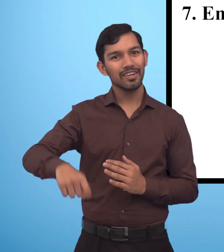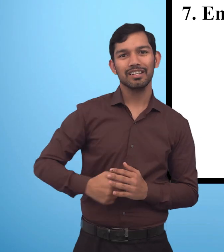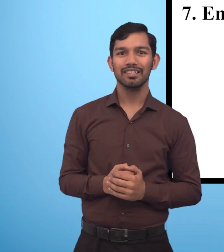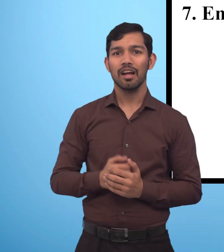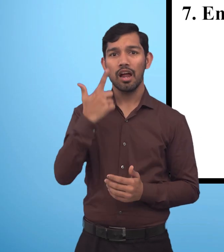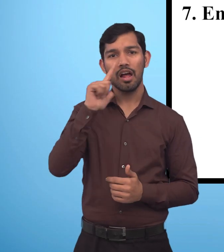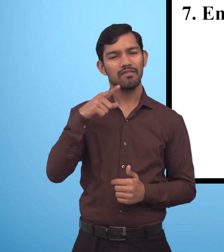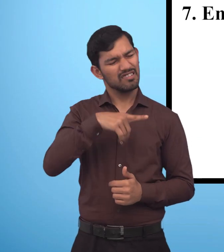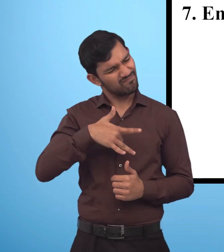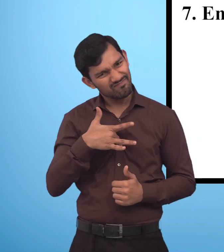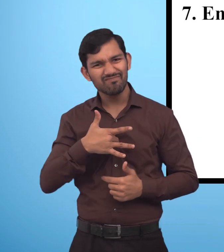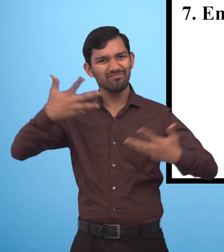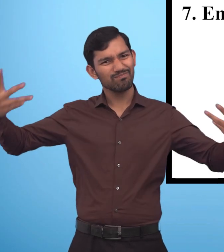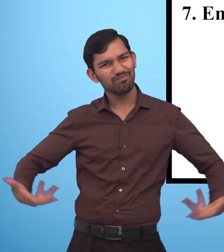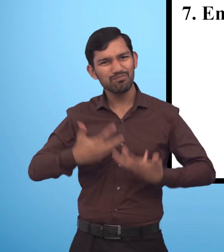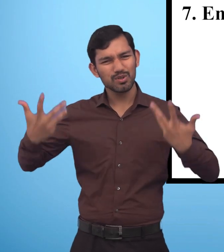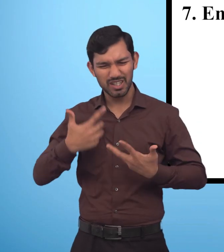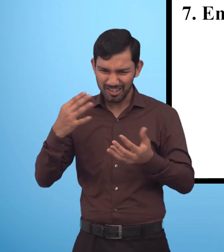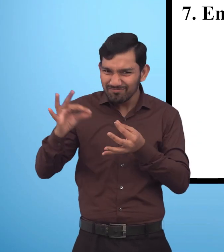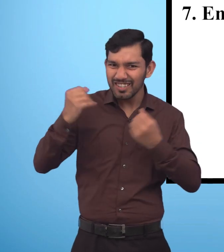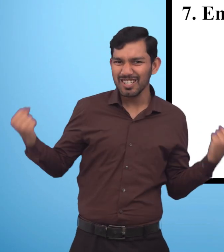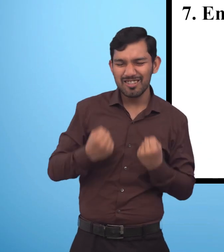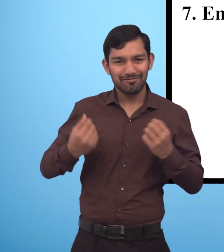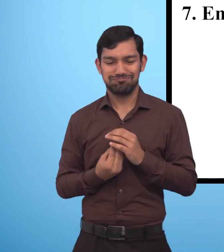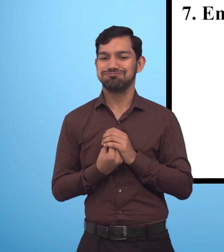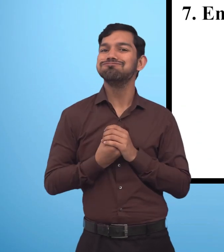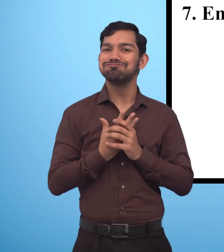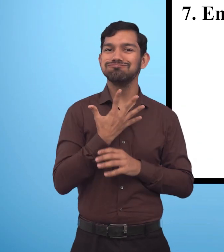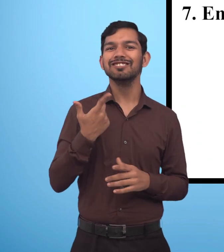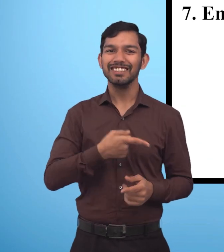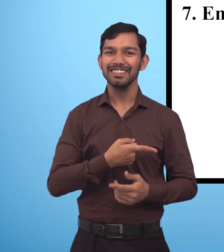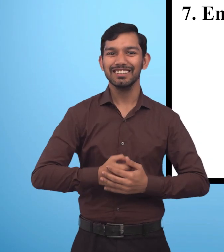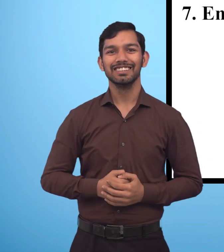7. Encouraged by this popularity,